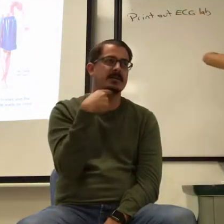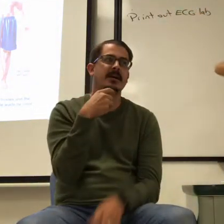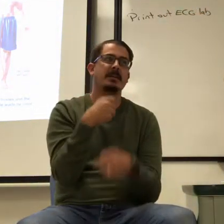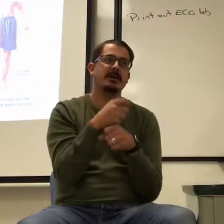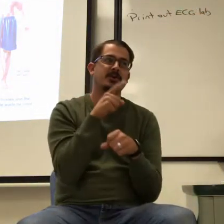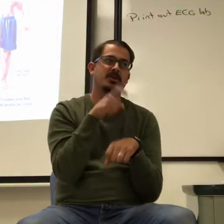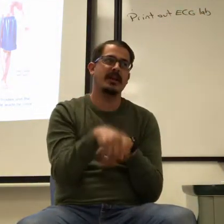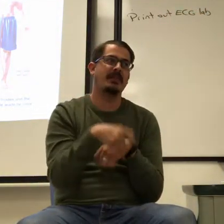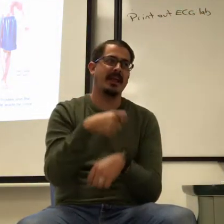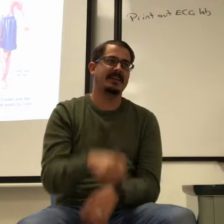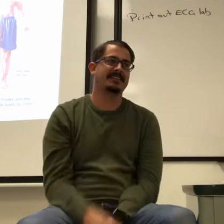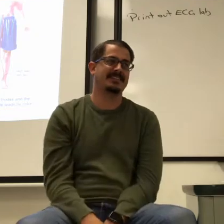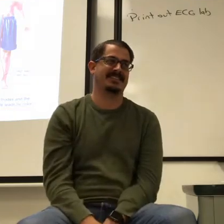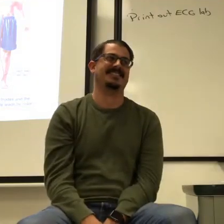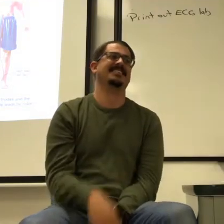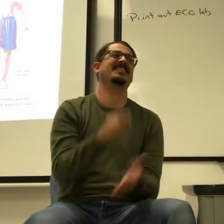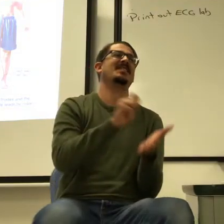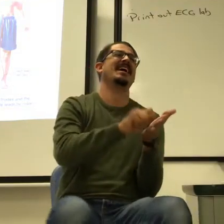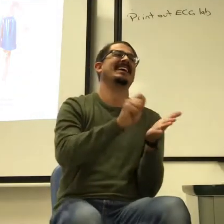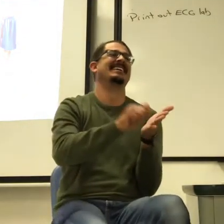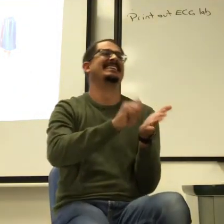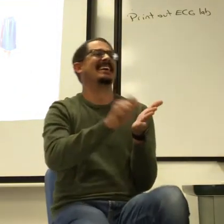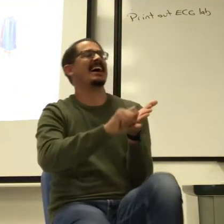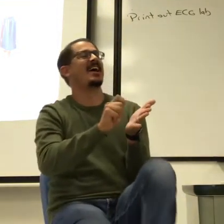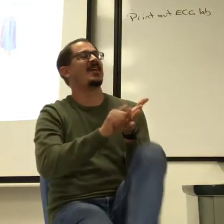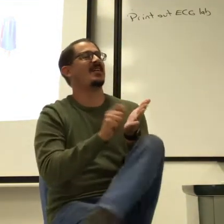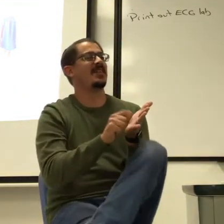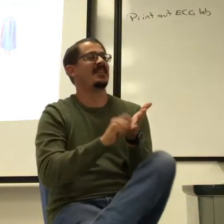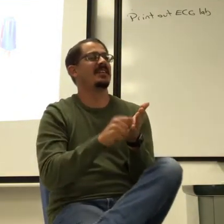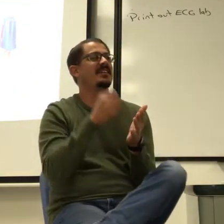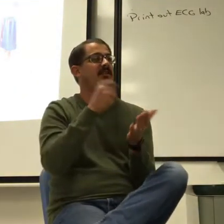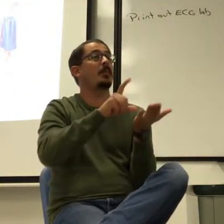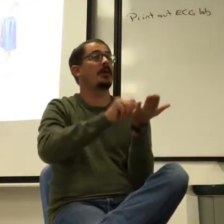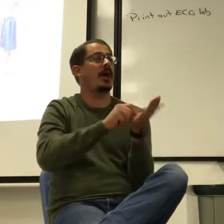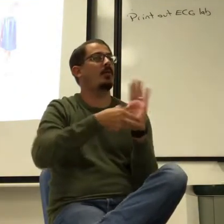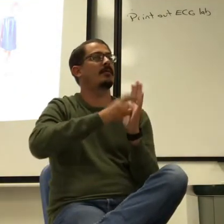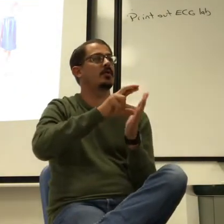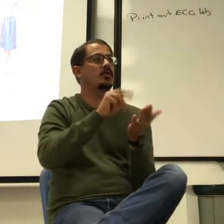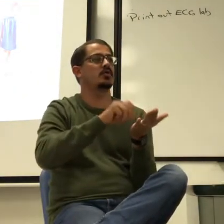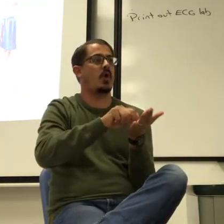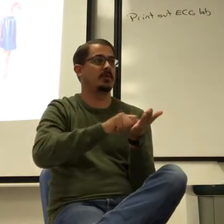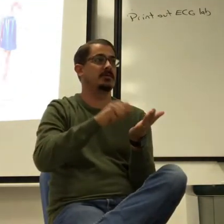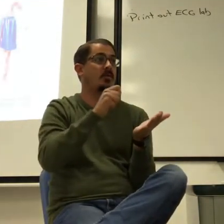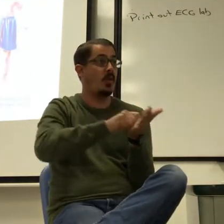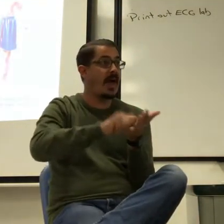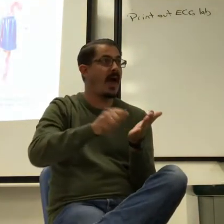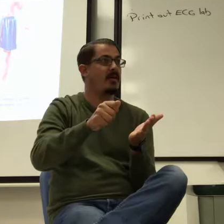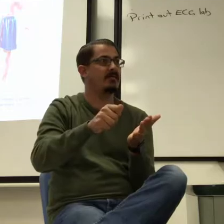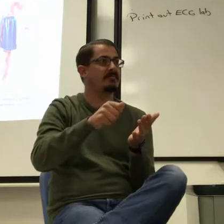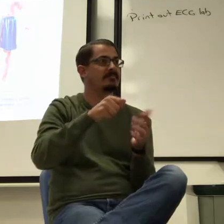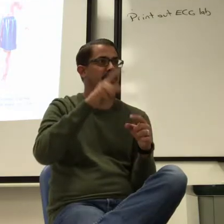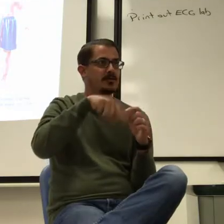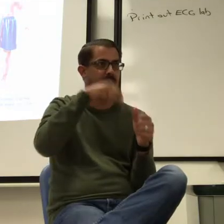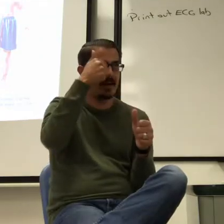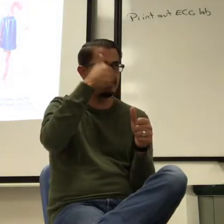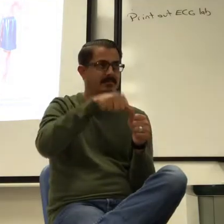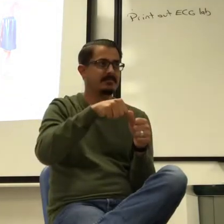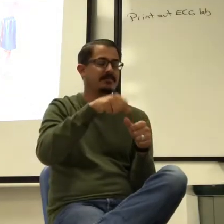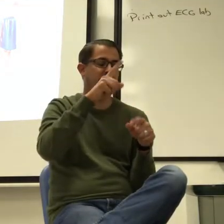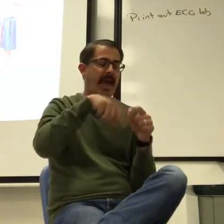Write it down. That way, if you forget to print it out, they show me your notes. Now you wrote it down. Don't say you didn't